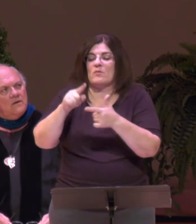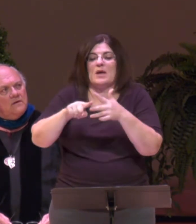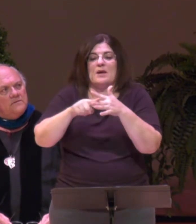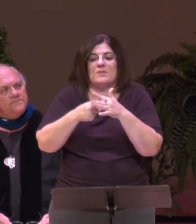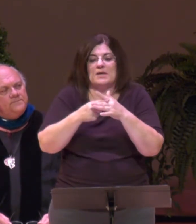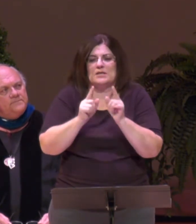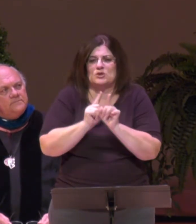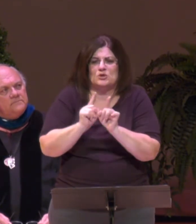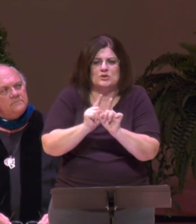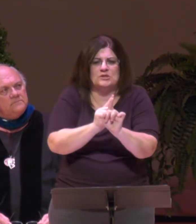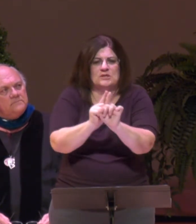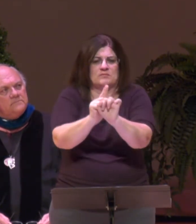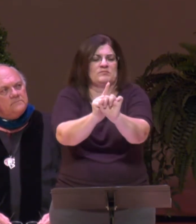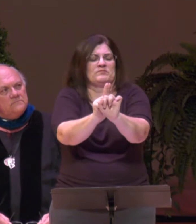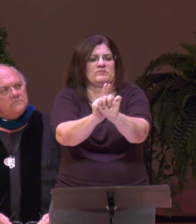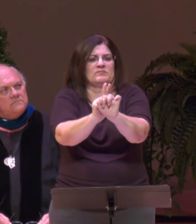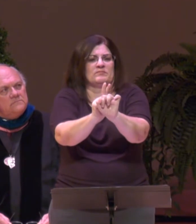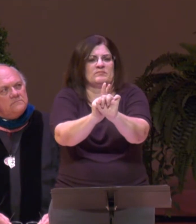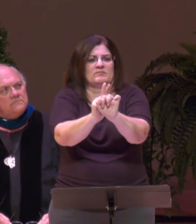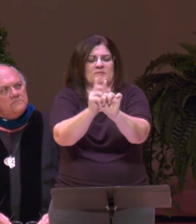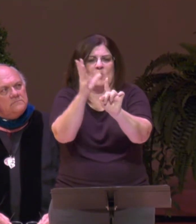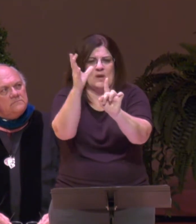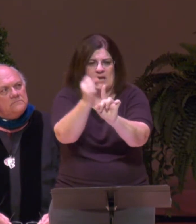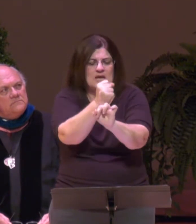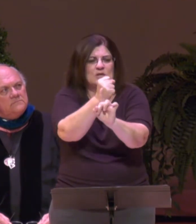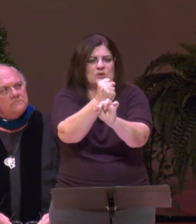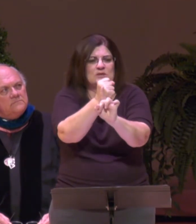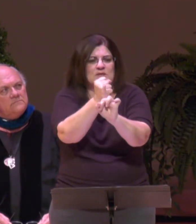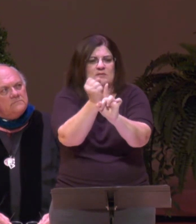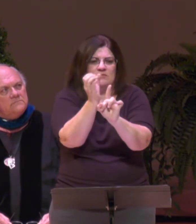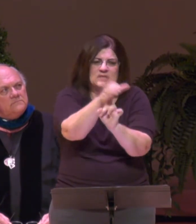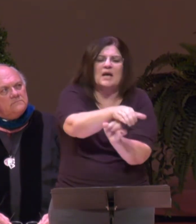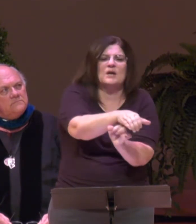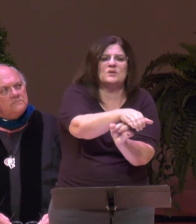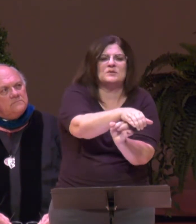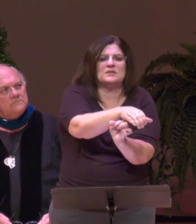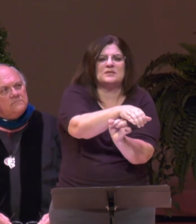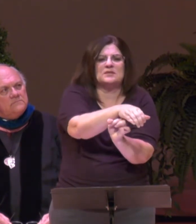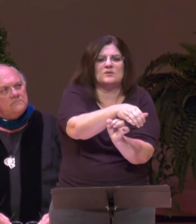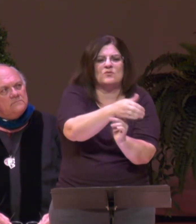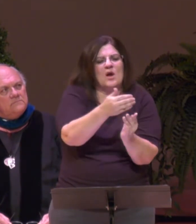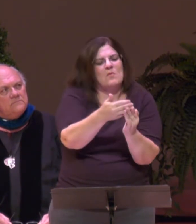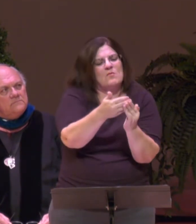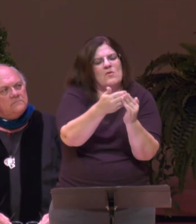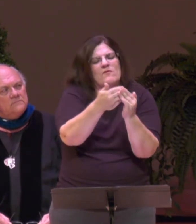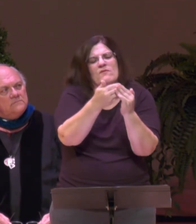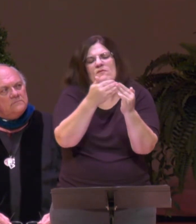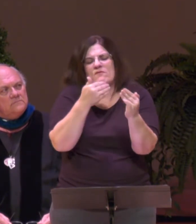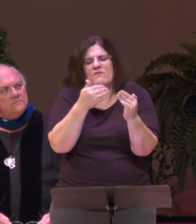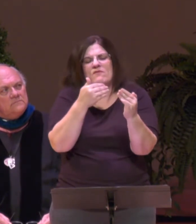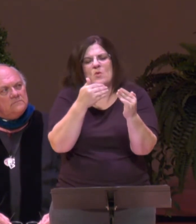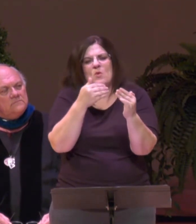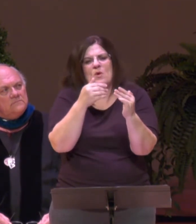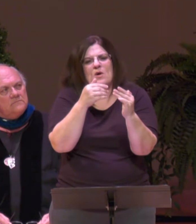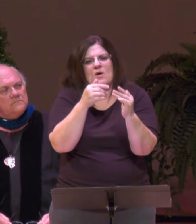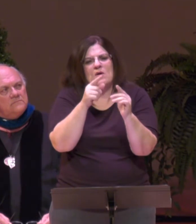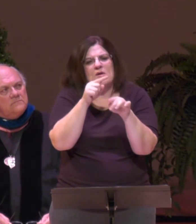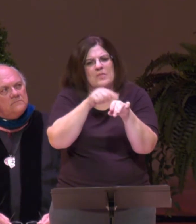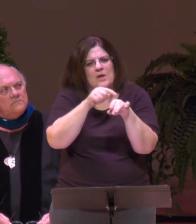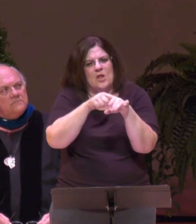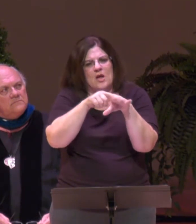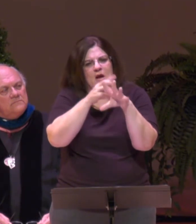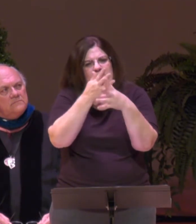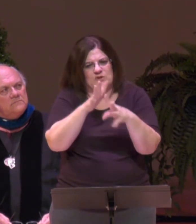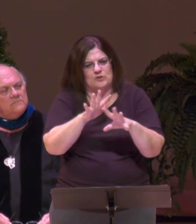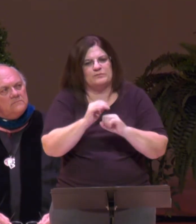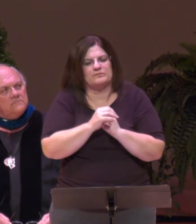this defensive back. He catches him and tackles him just before the clock strikes zero.